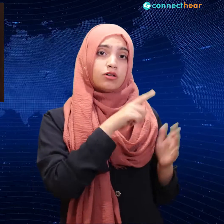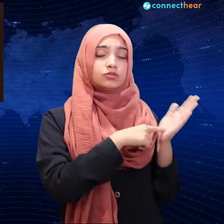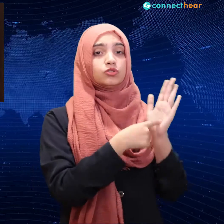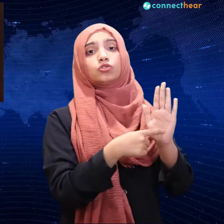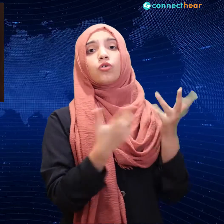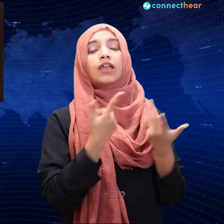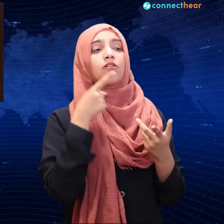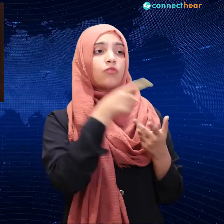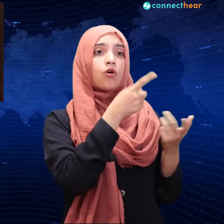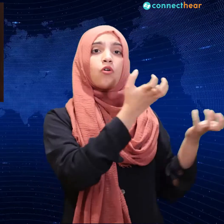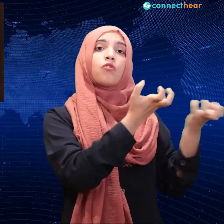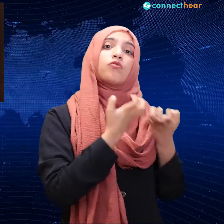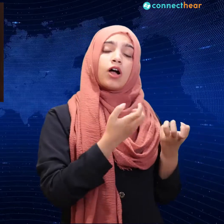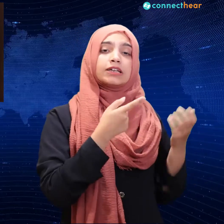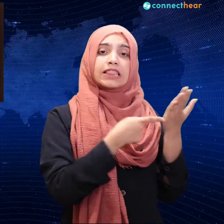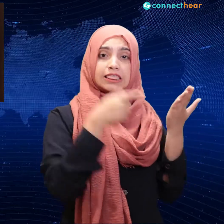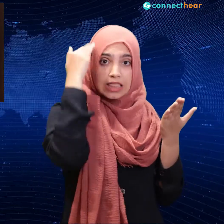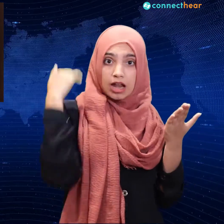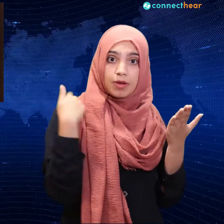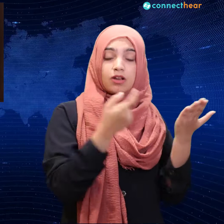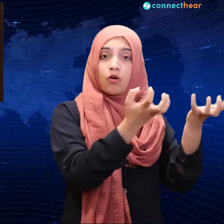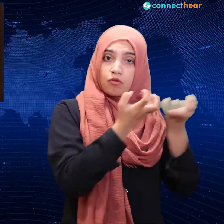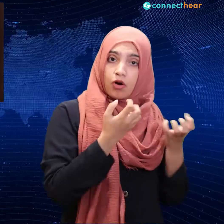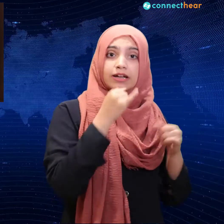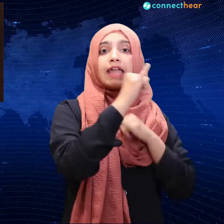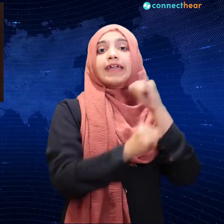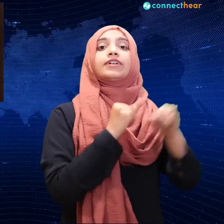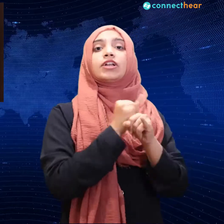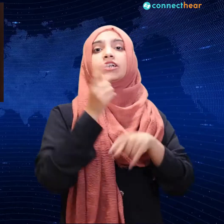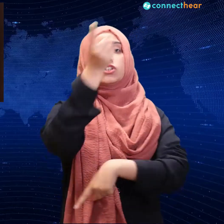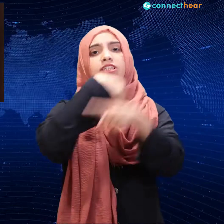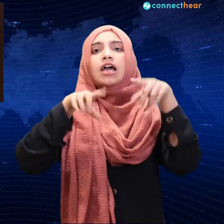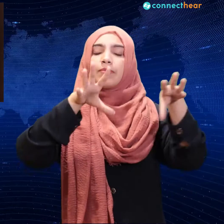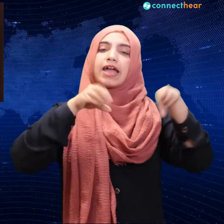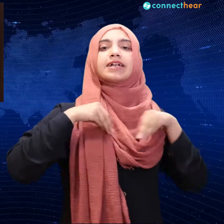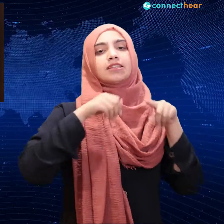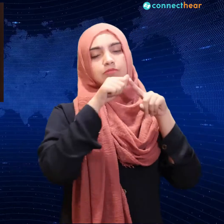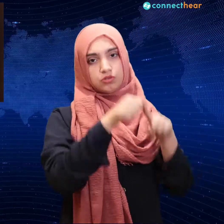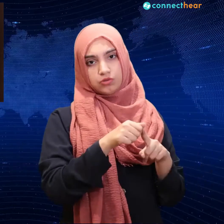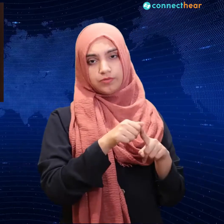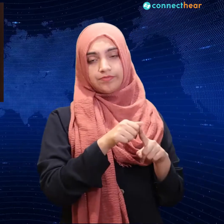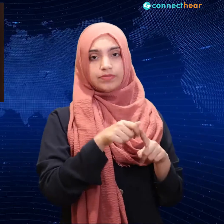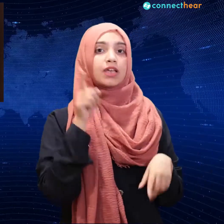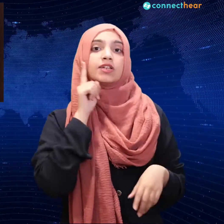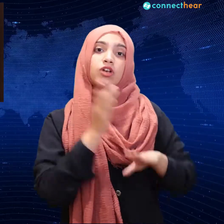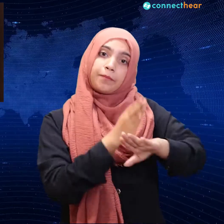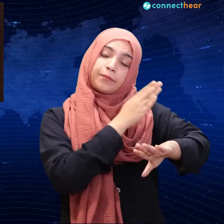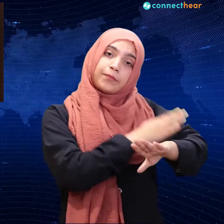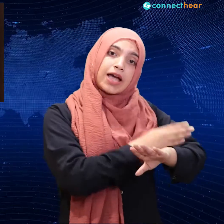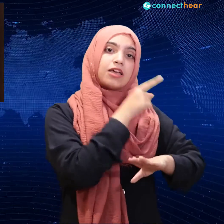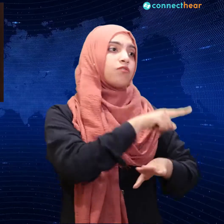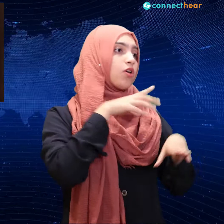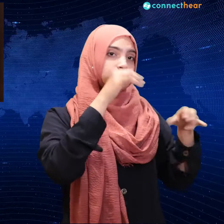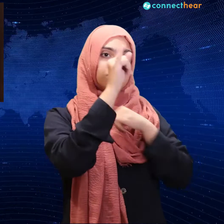international acceptability. They did not go for international acceptability when they were between 1996